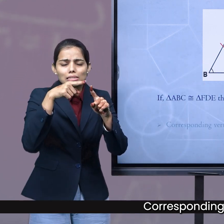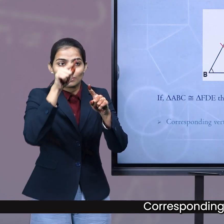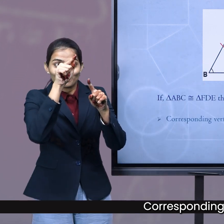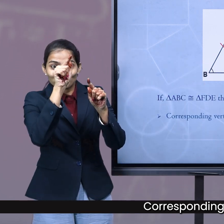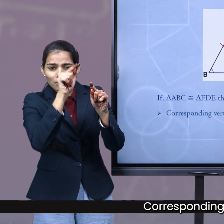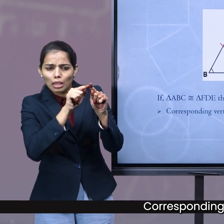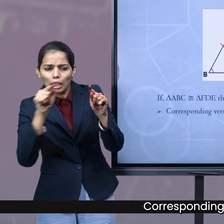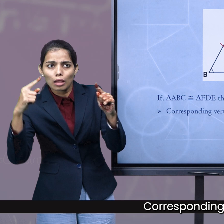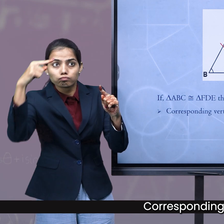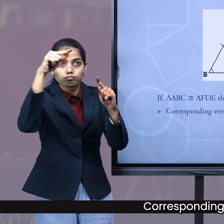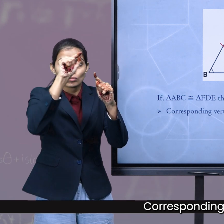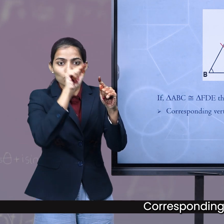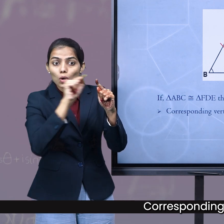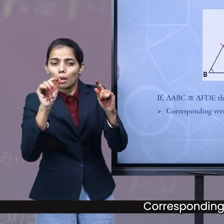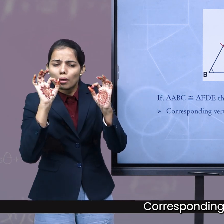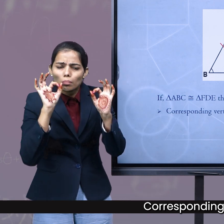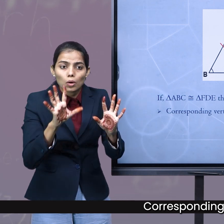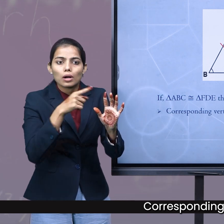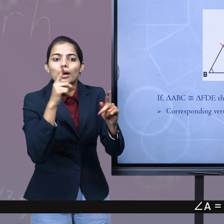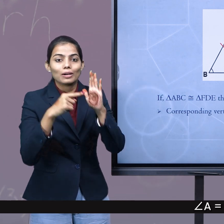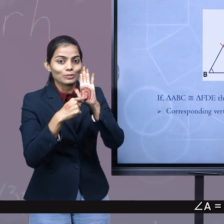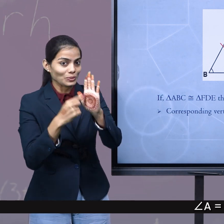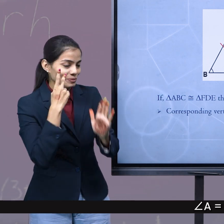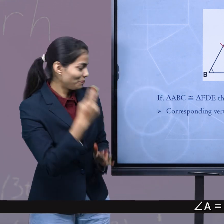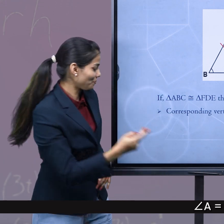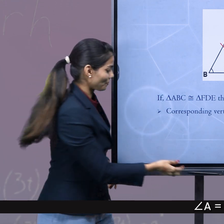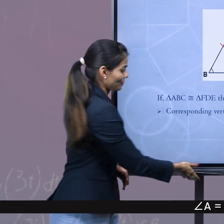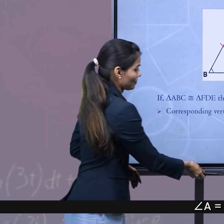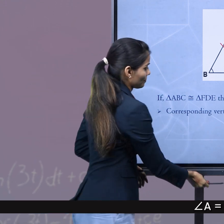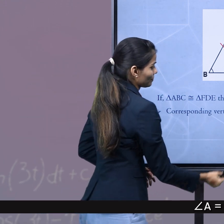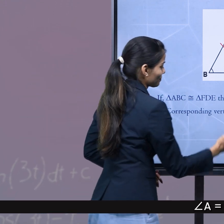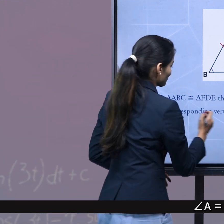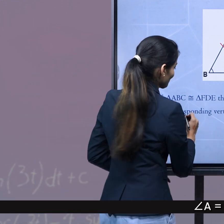corresponding vertices are angle A is equal to angle F,